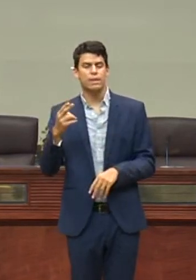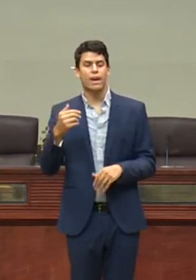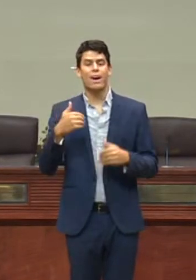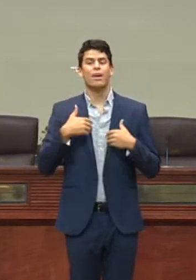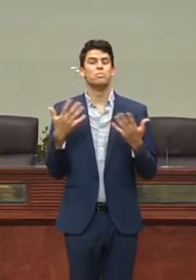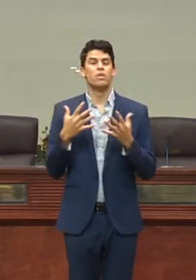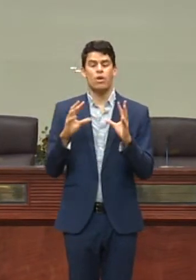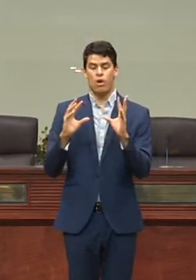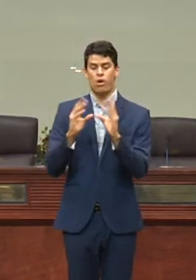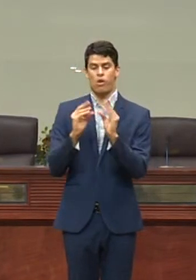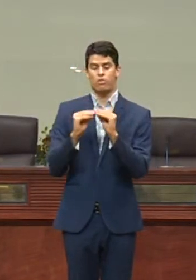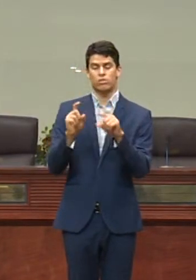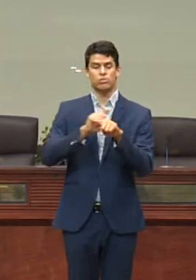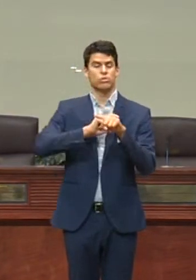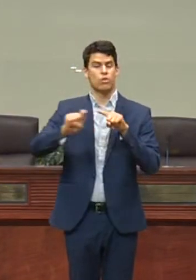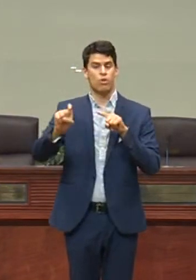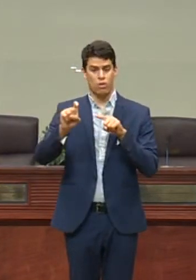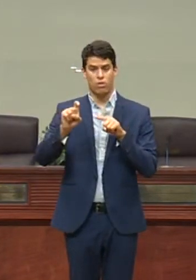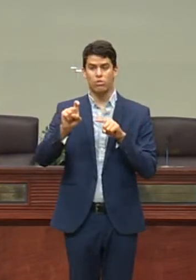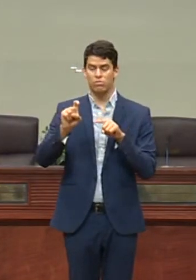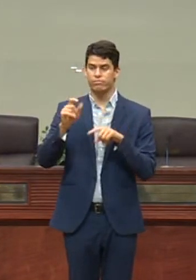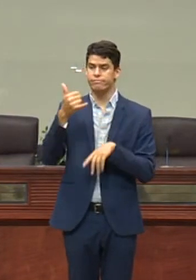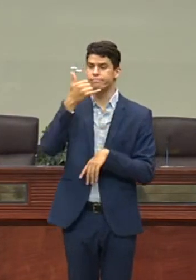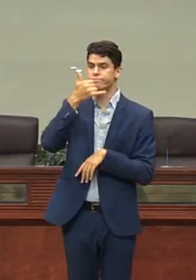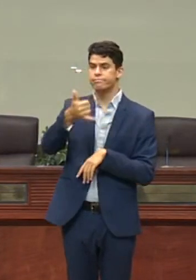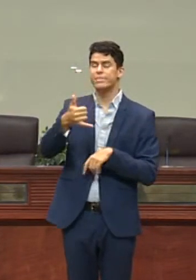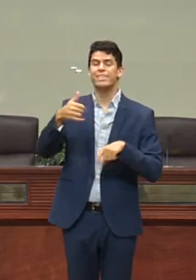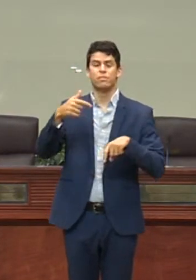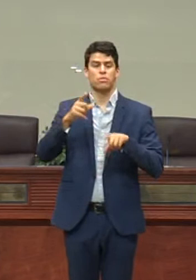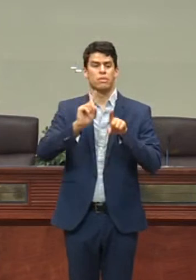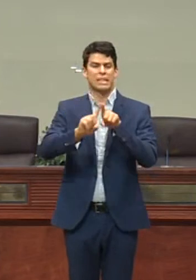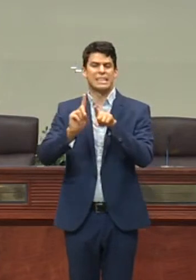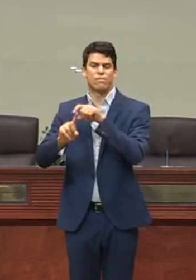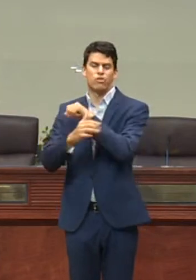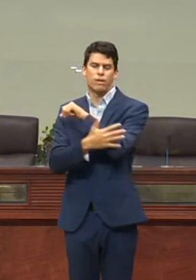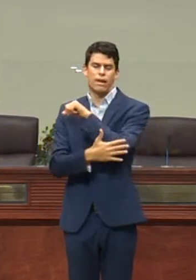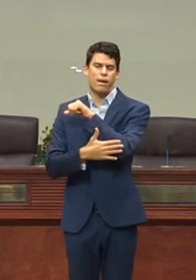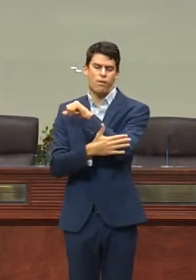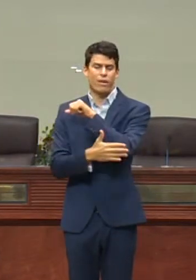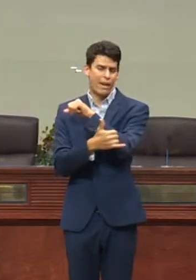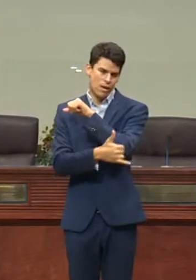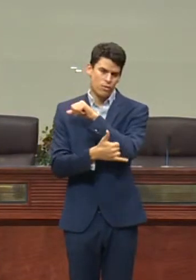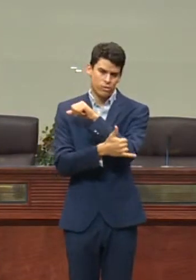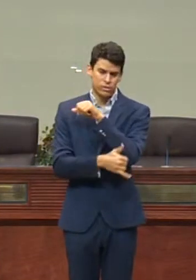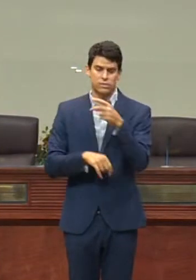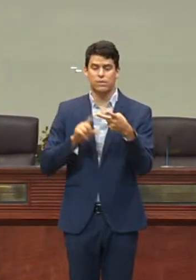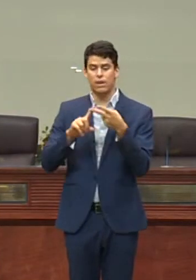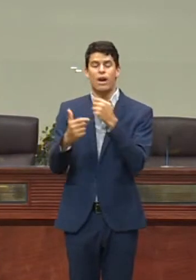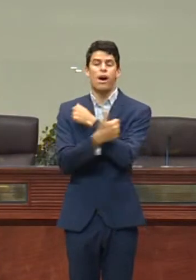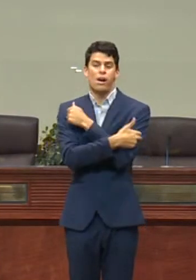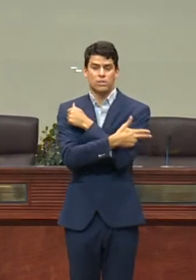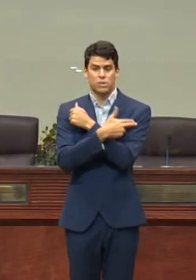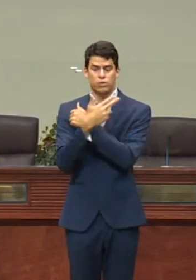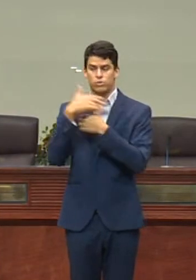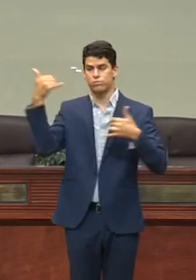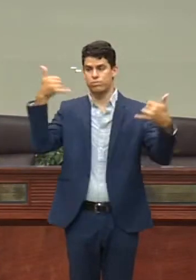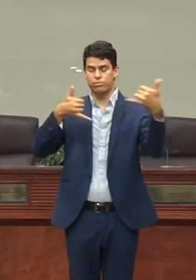call with the counties here within the region and our hospitals within the region.